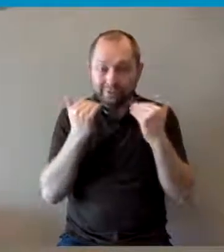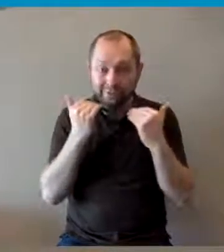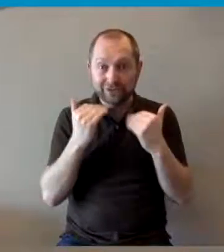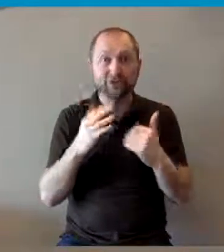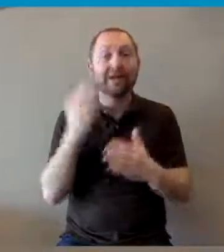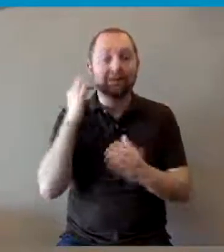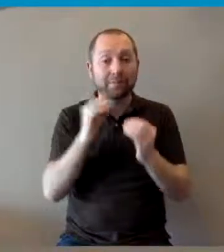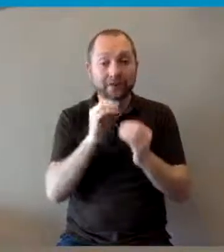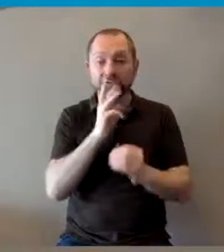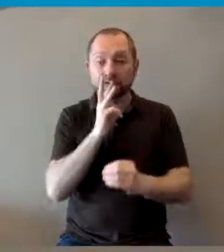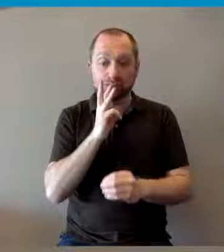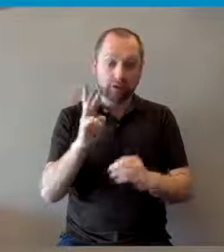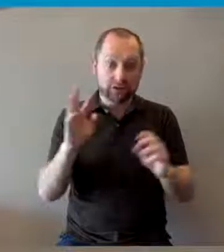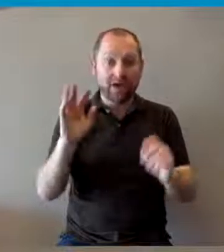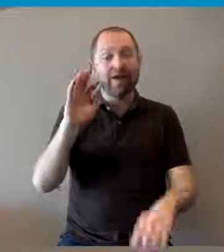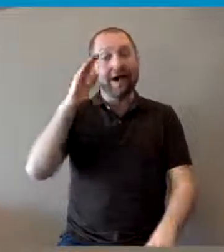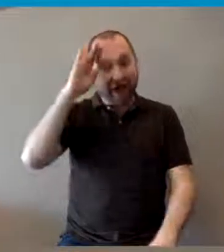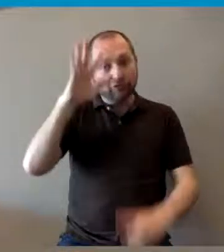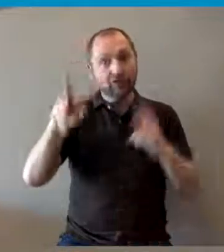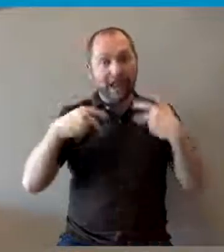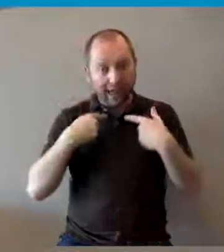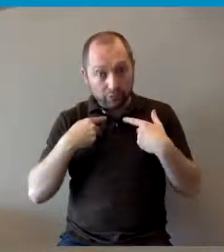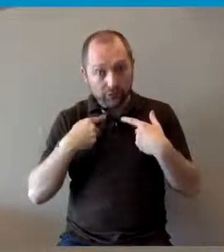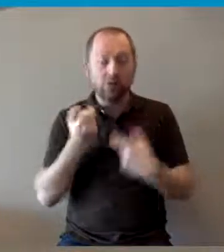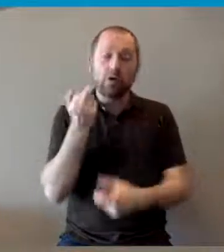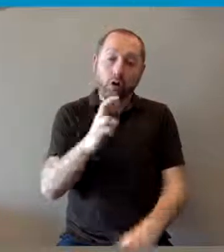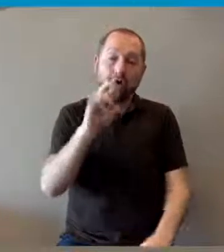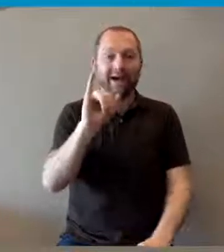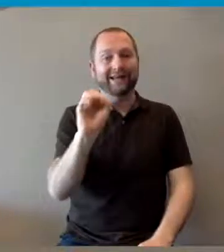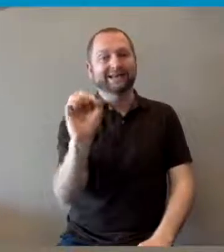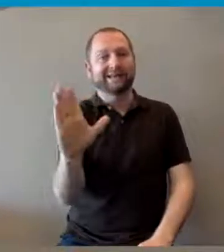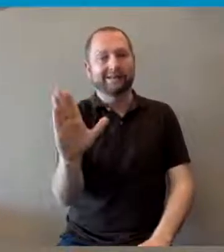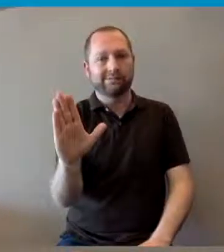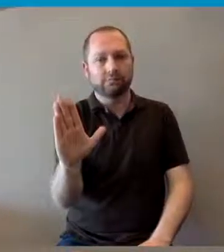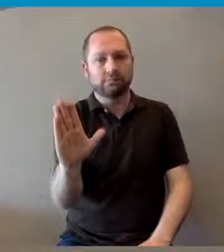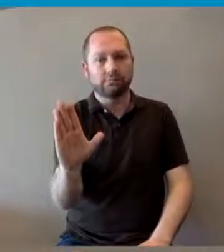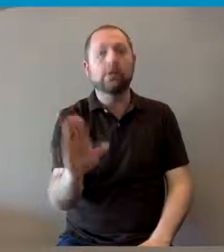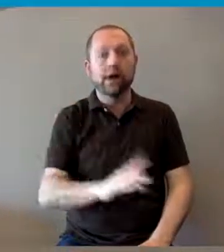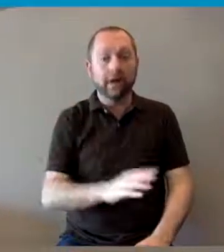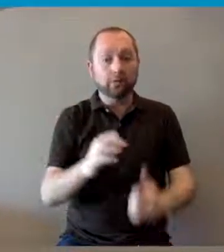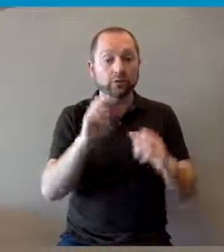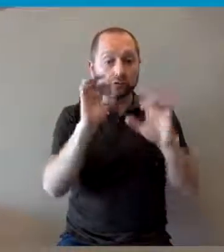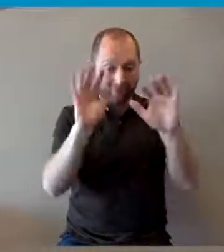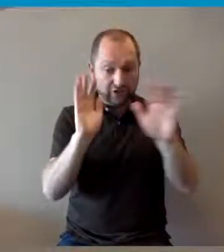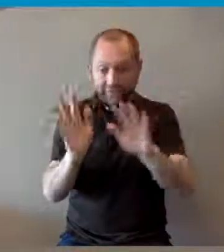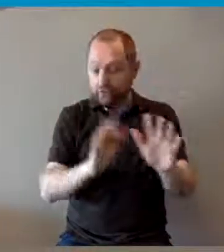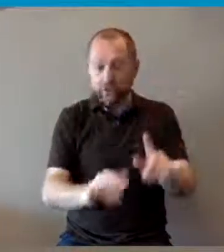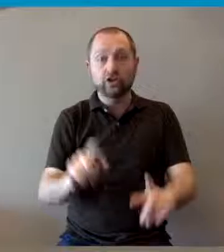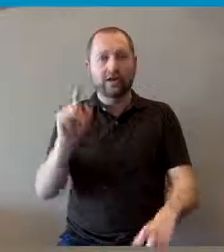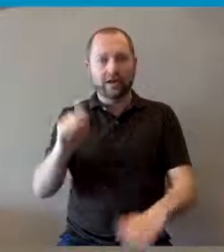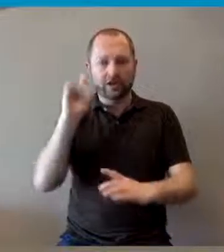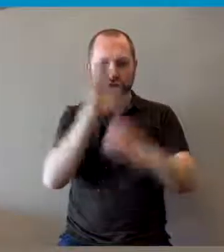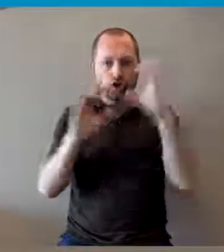that mention either Irish Sign Language or ISL. When you've entered the terms, click on Search.